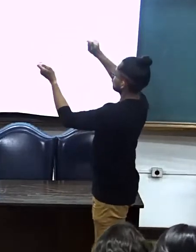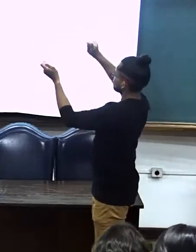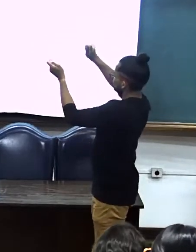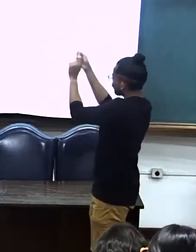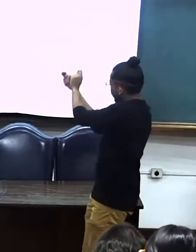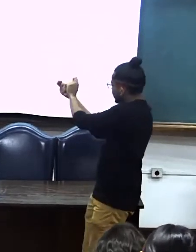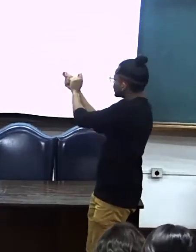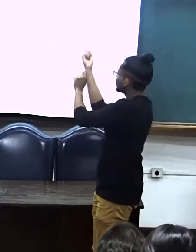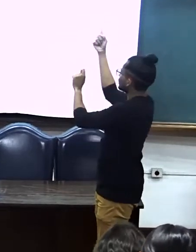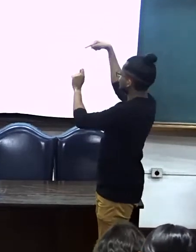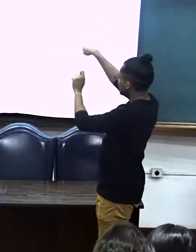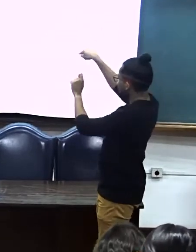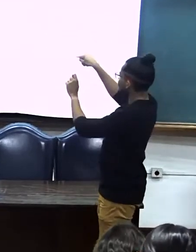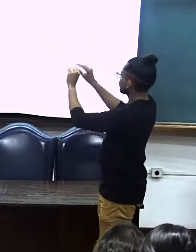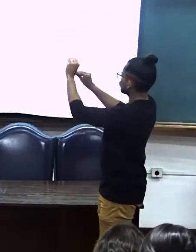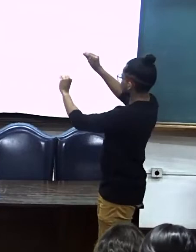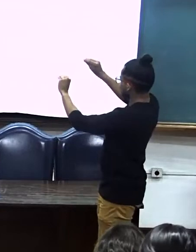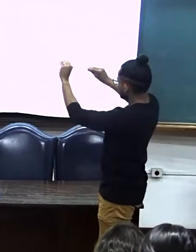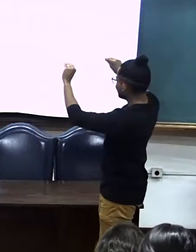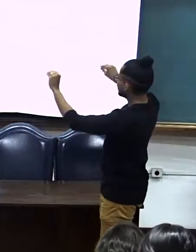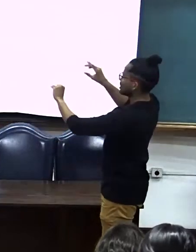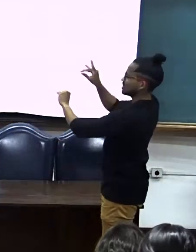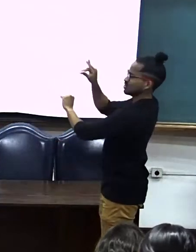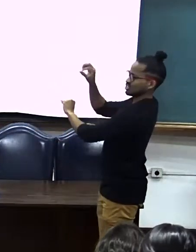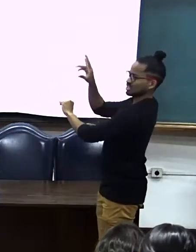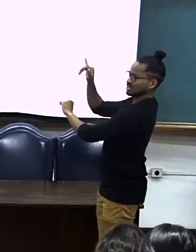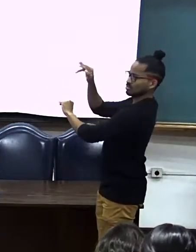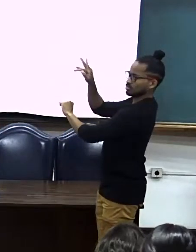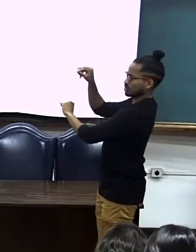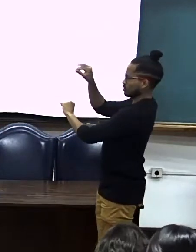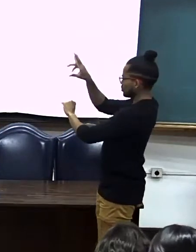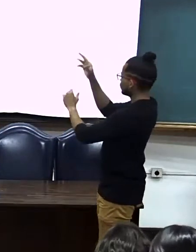part, the distributor, the fourth part, the actuators.